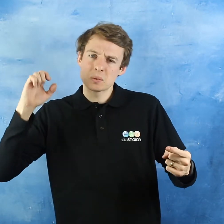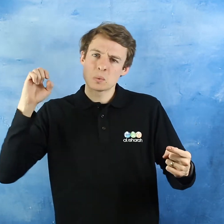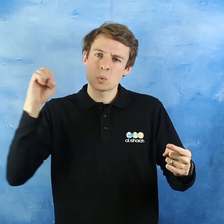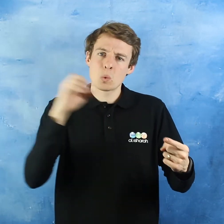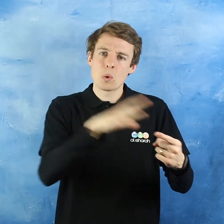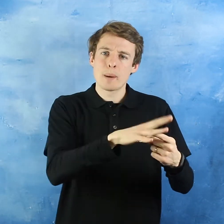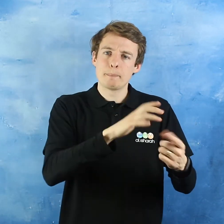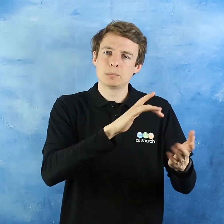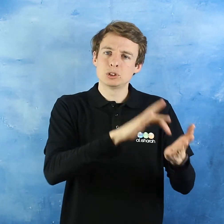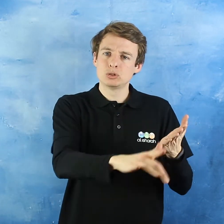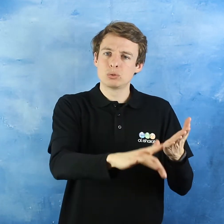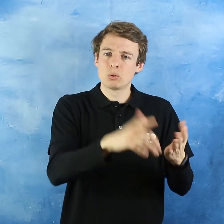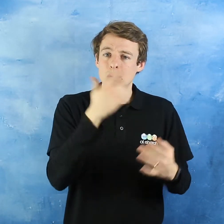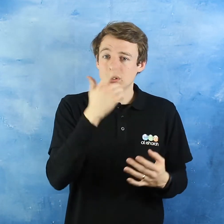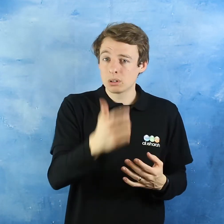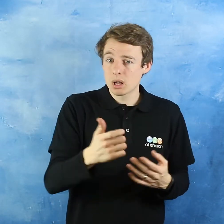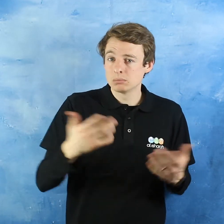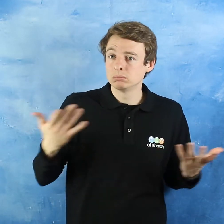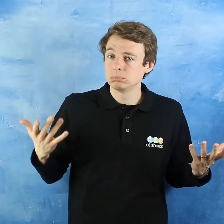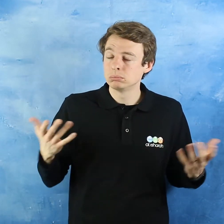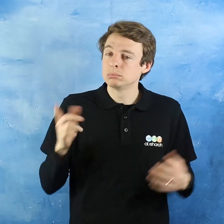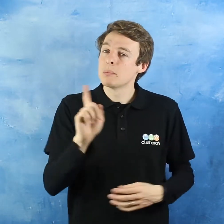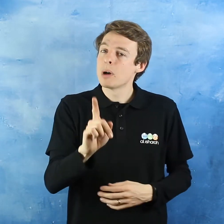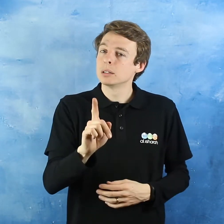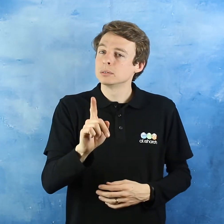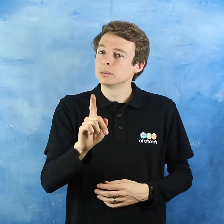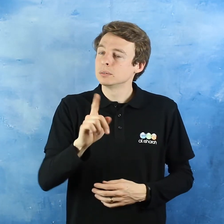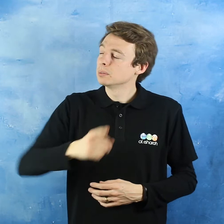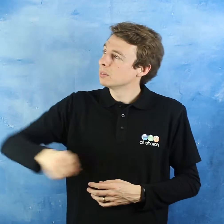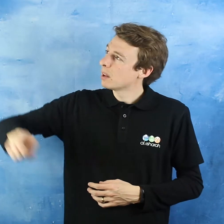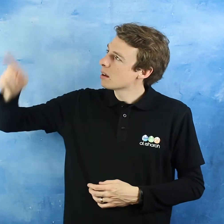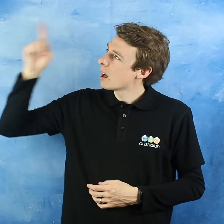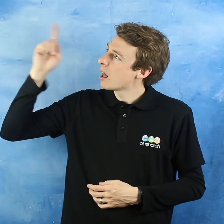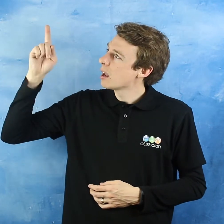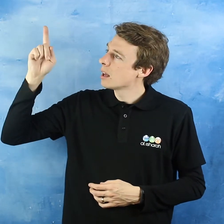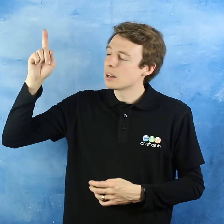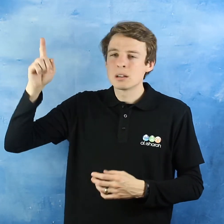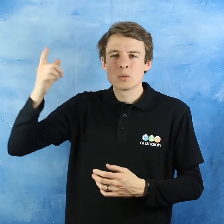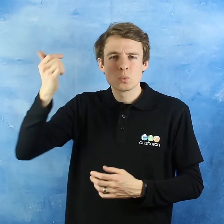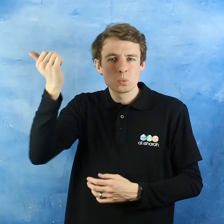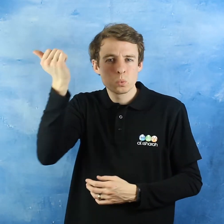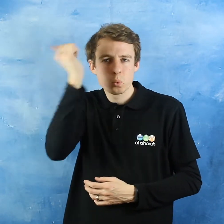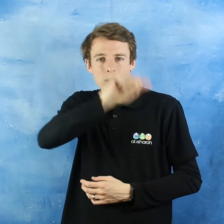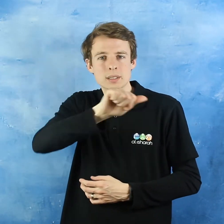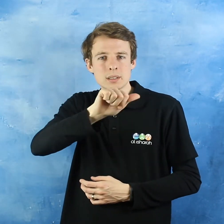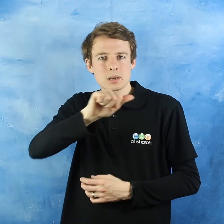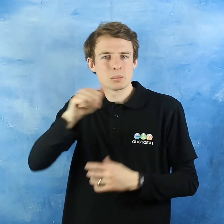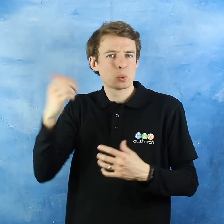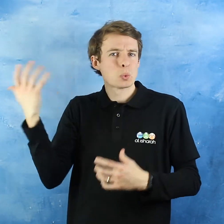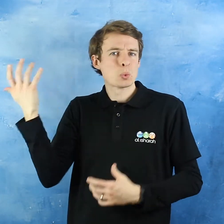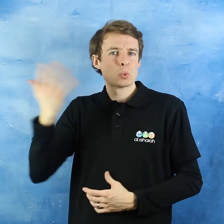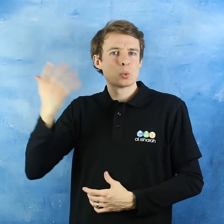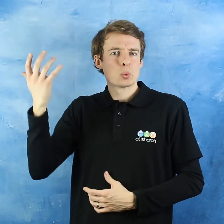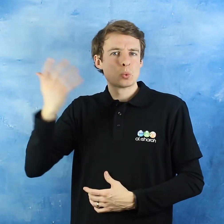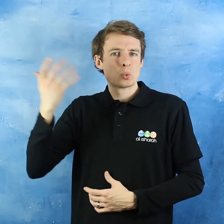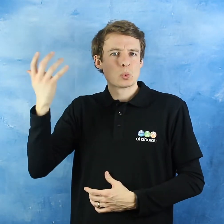He sometimes tests us, but in the end, we should put our trust in Allah subhanahu wa ta'ala